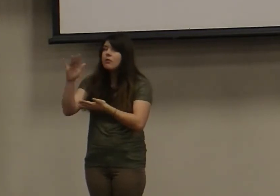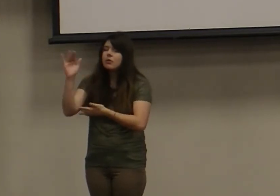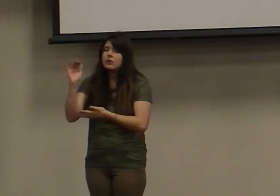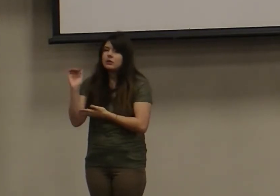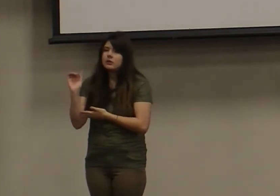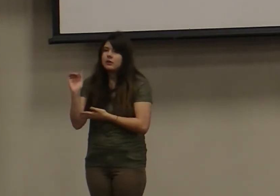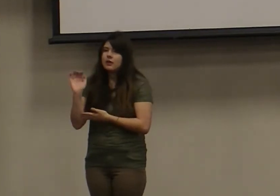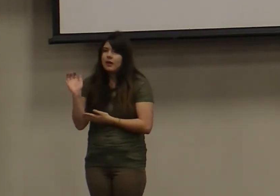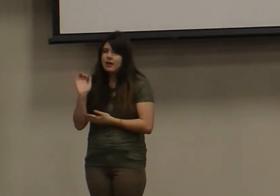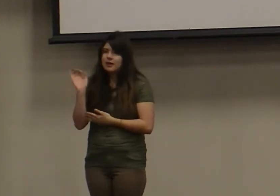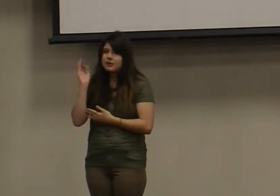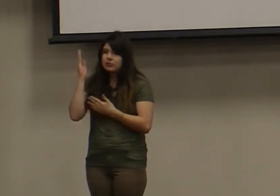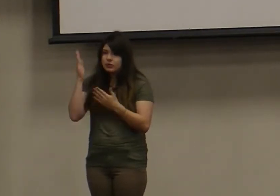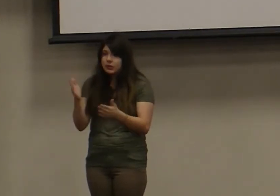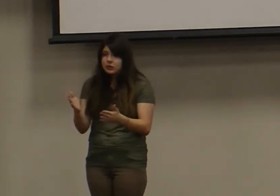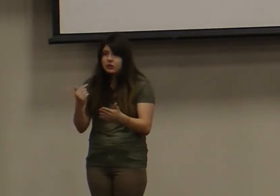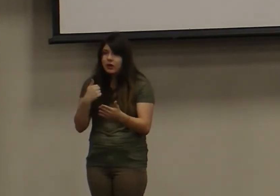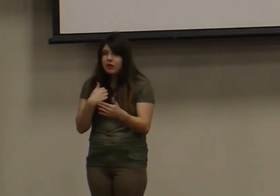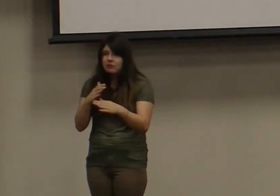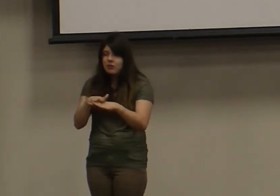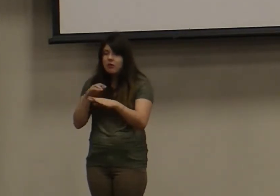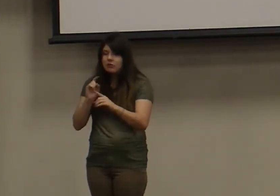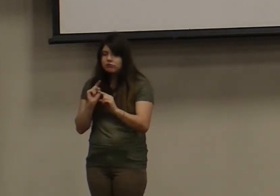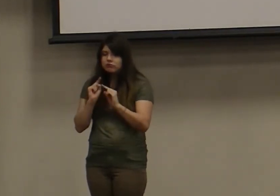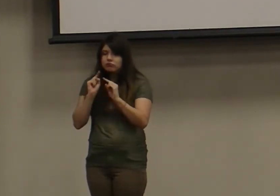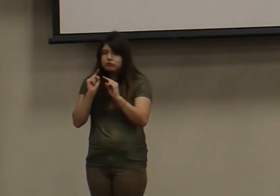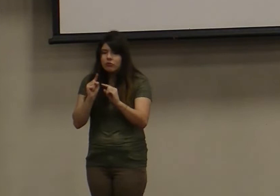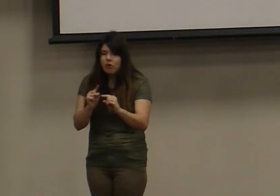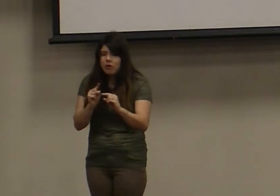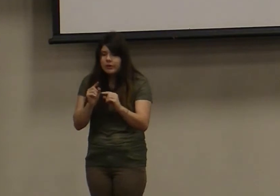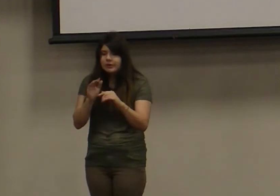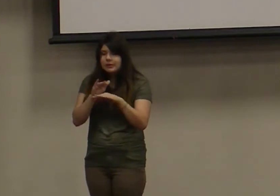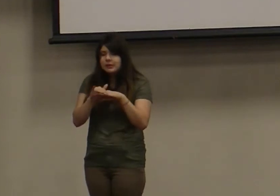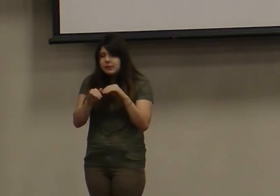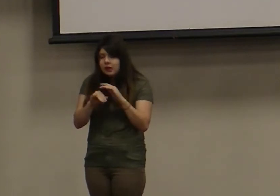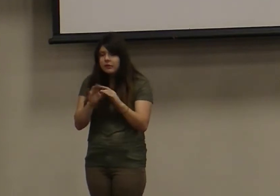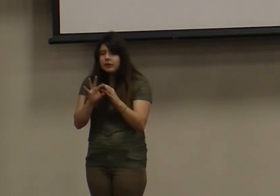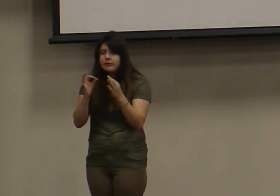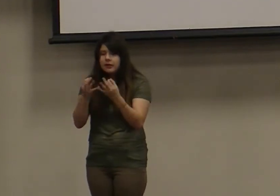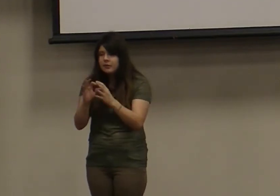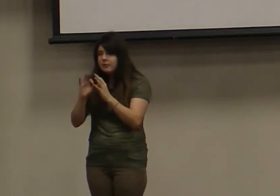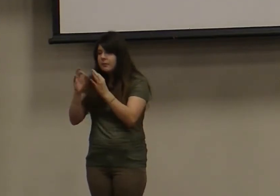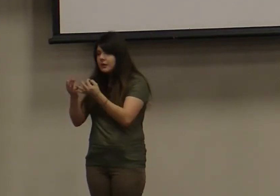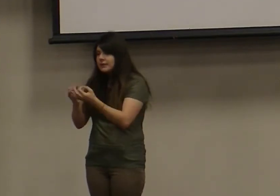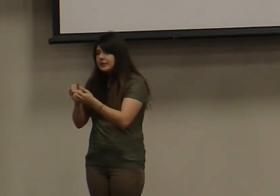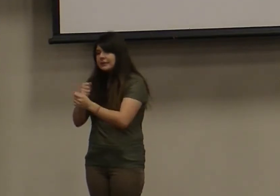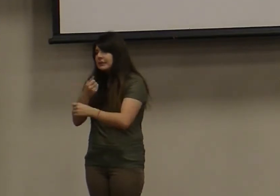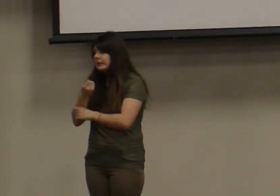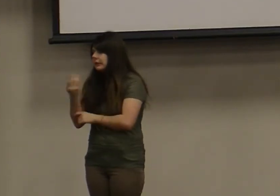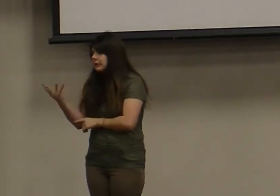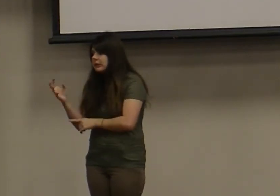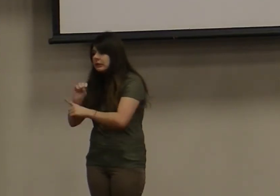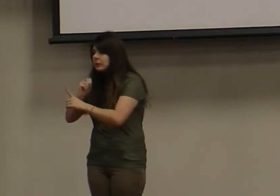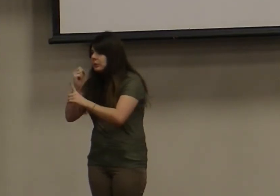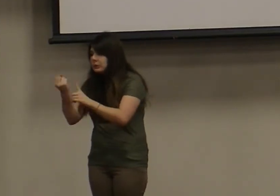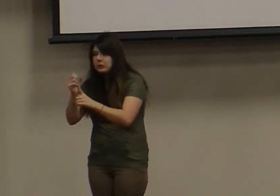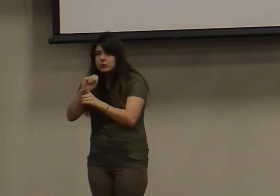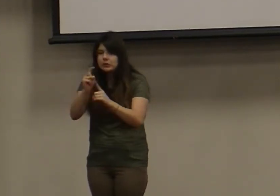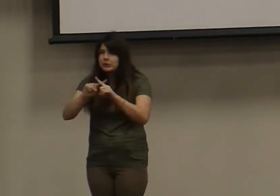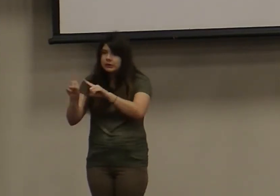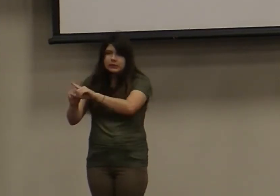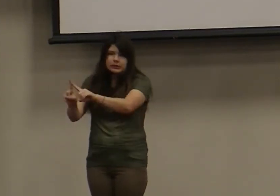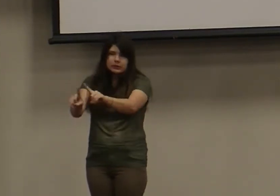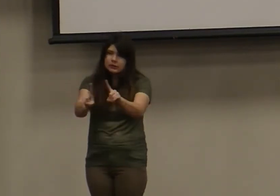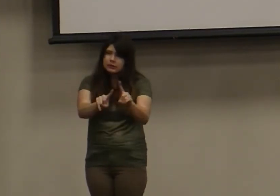As a preacher, I've been called on to come to comfort families in multiple situations. The story I